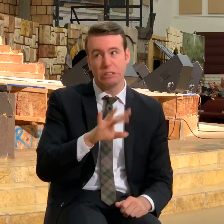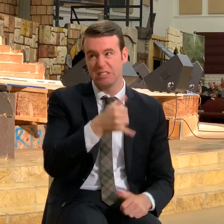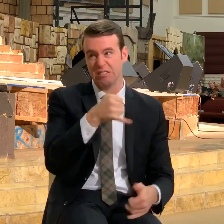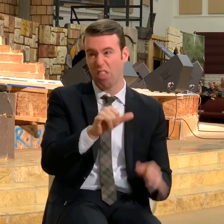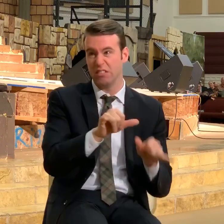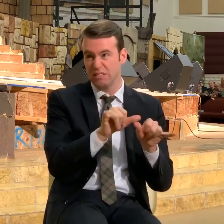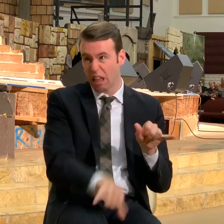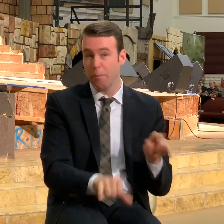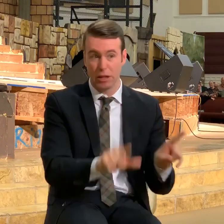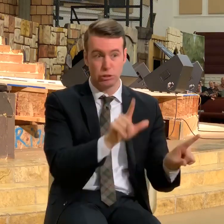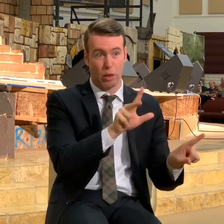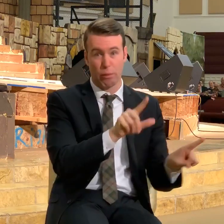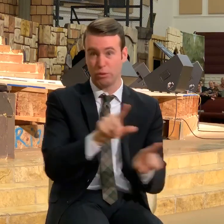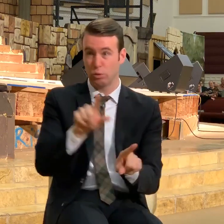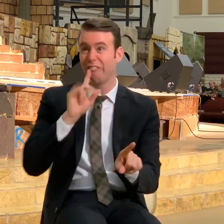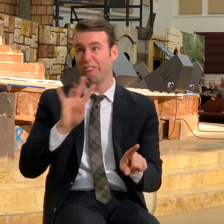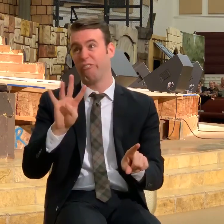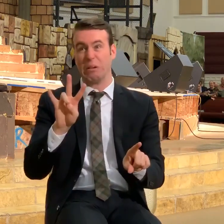same. She was 23.